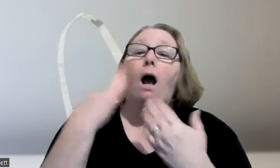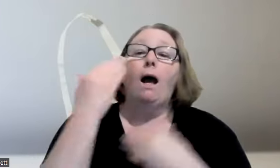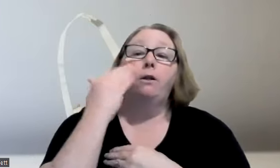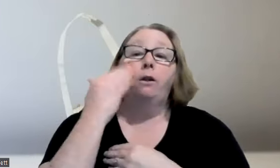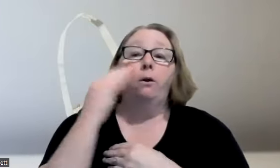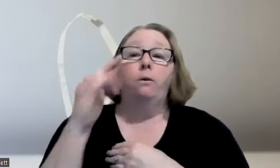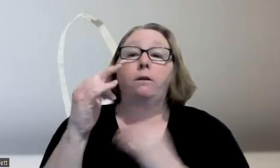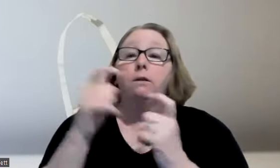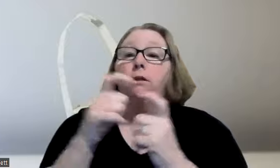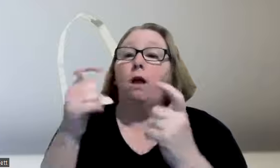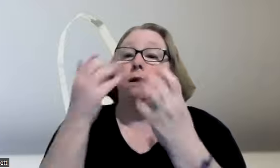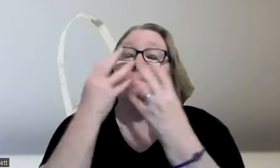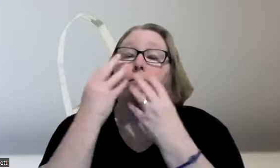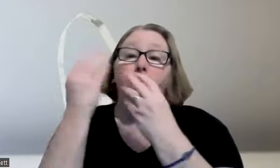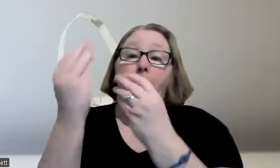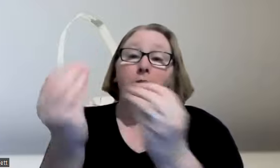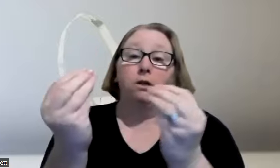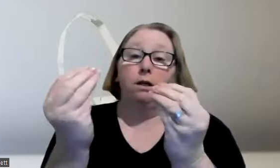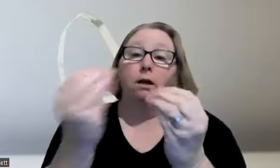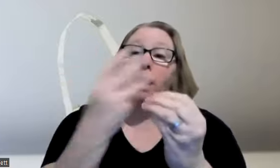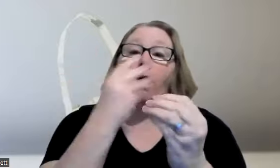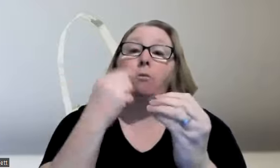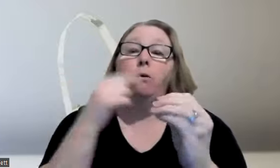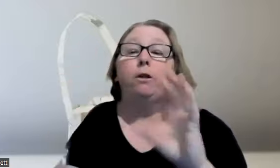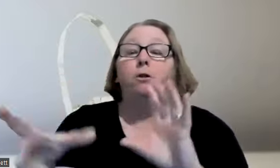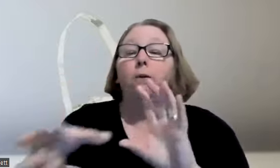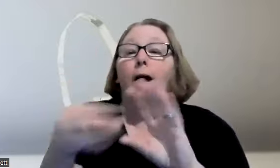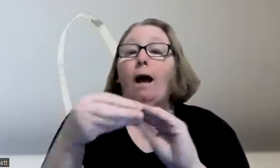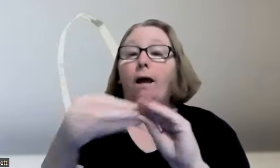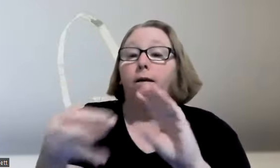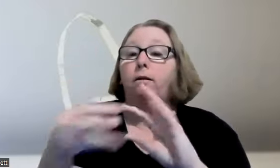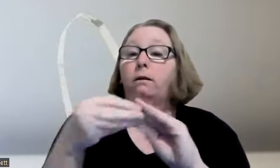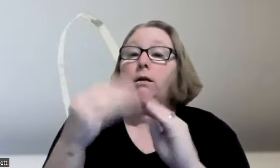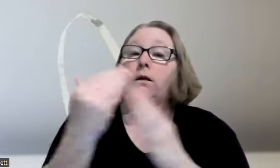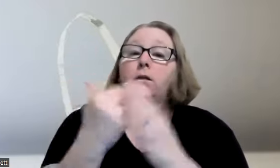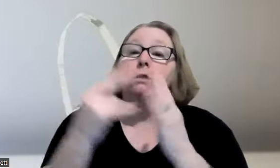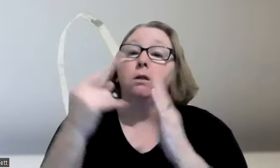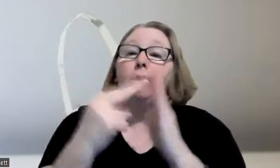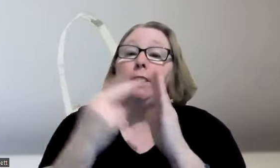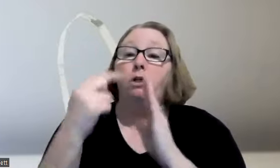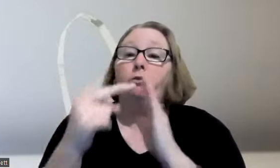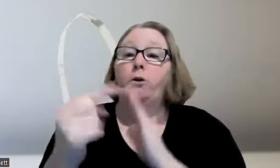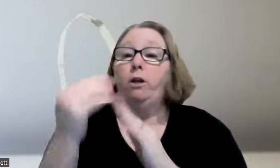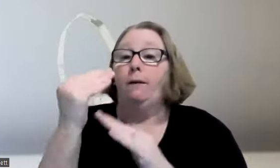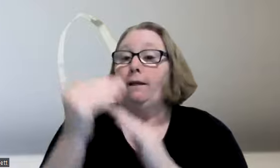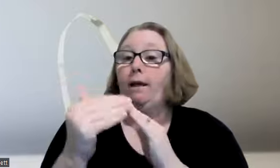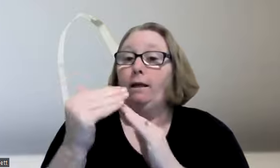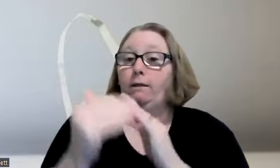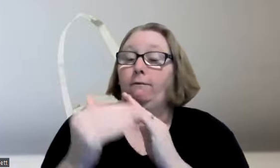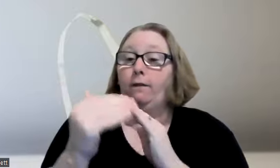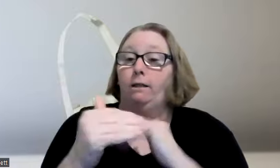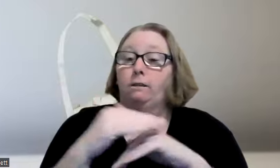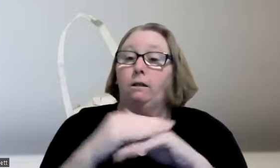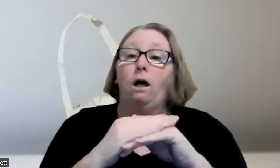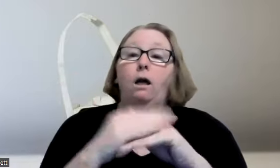I know that this is a lot of information, and I'm going to add some readings for you at the end of this